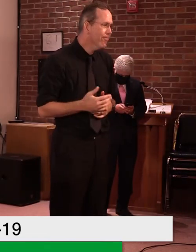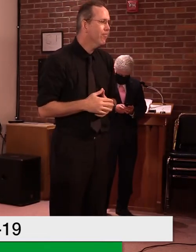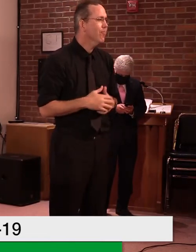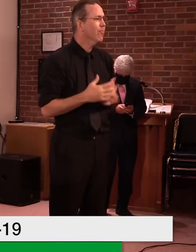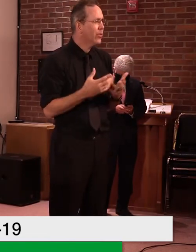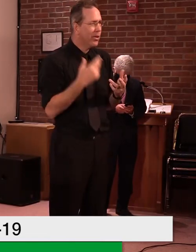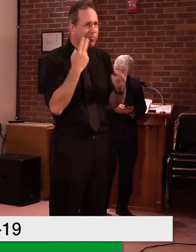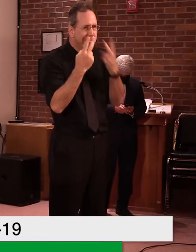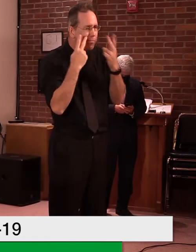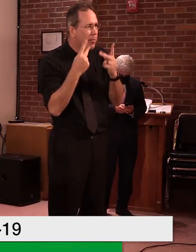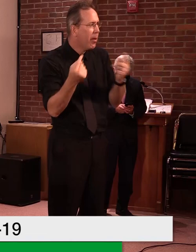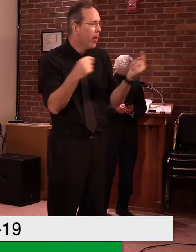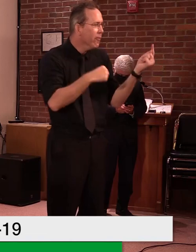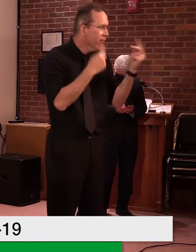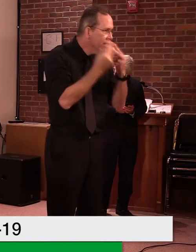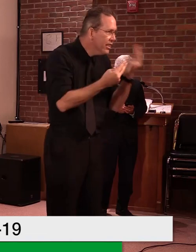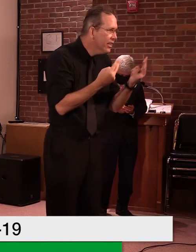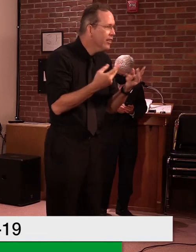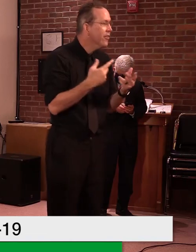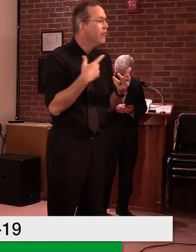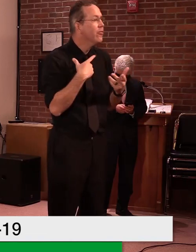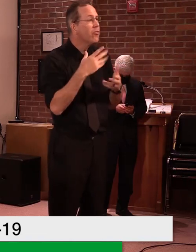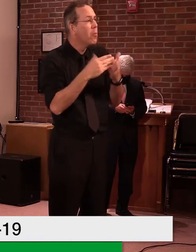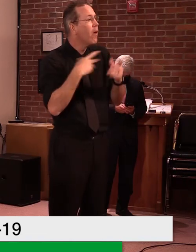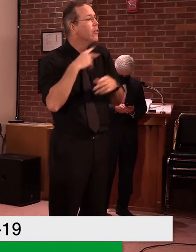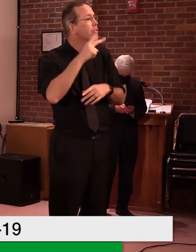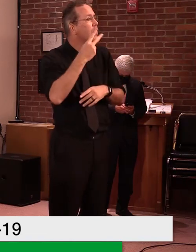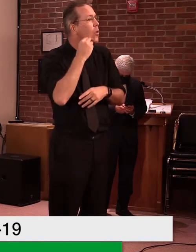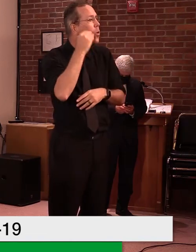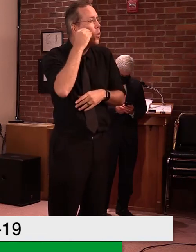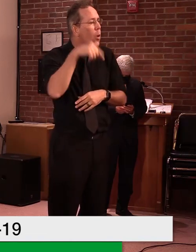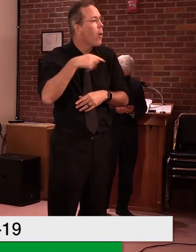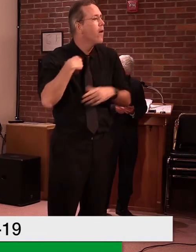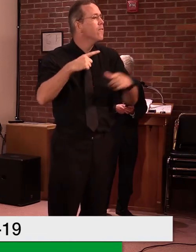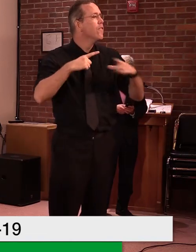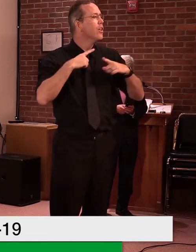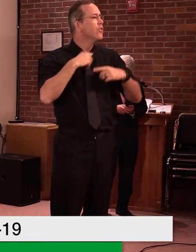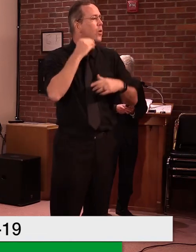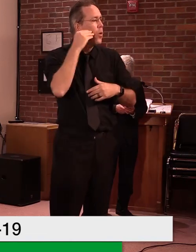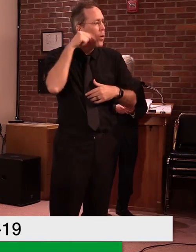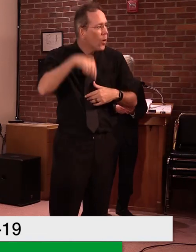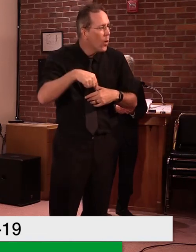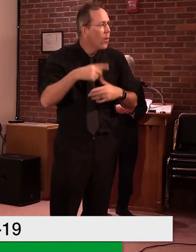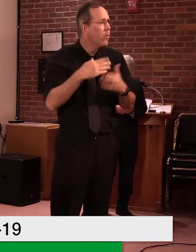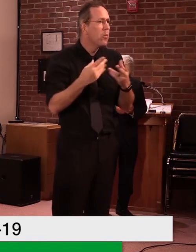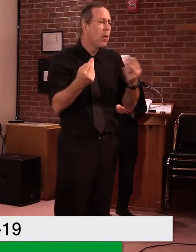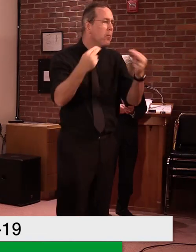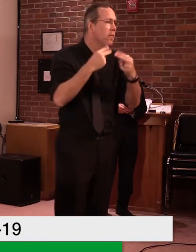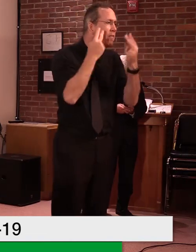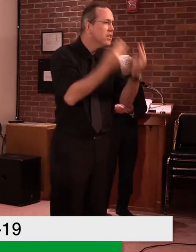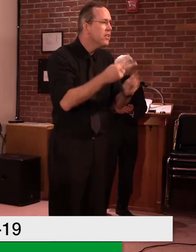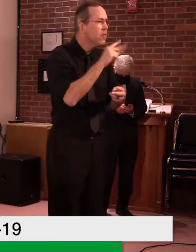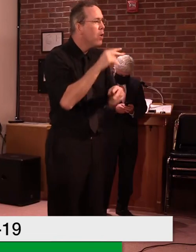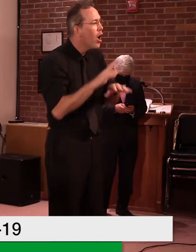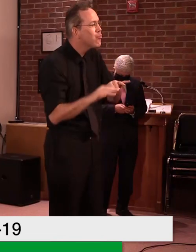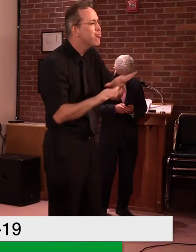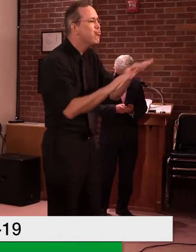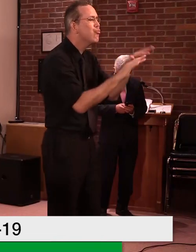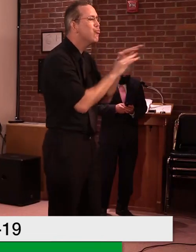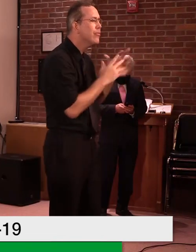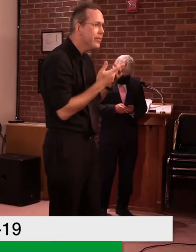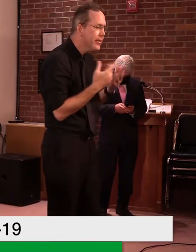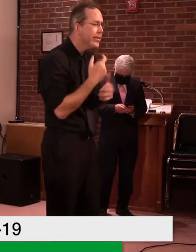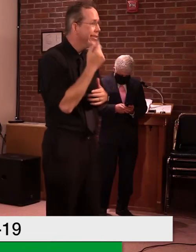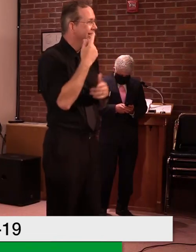have second homes here or just love the beauty of our state and want to visit. So seeing in the beginning,